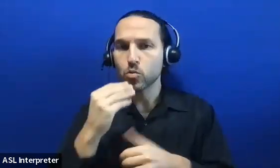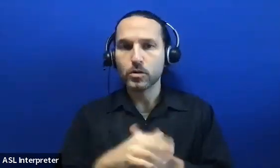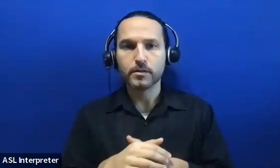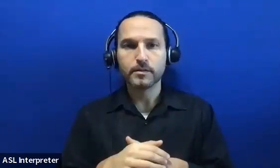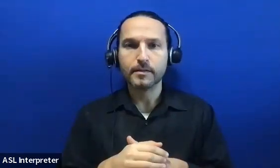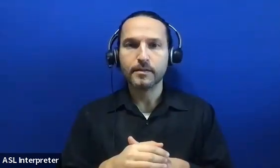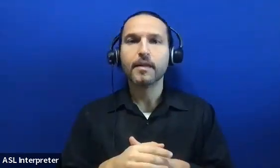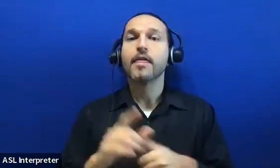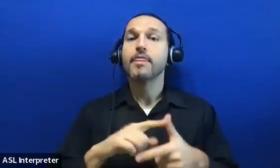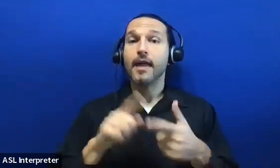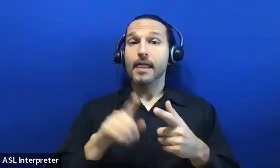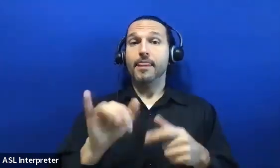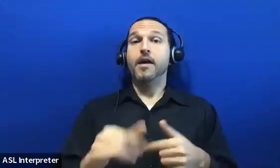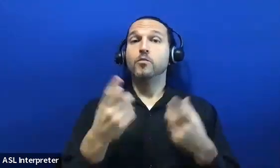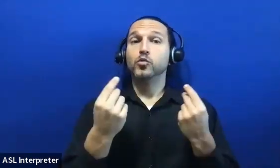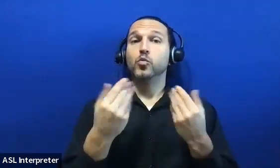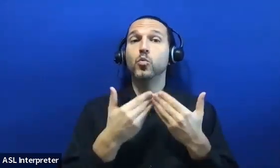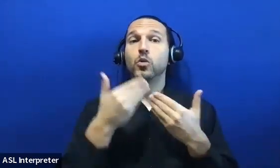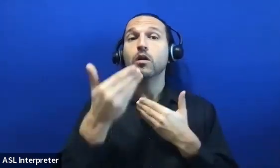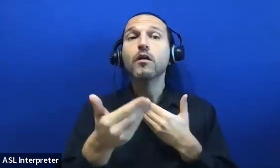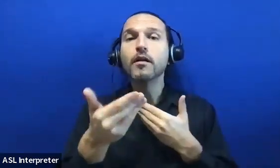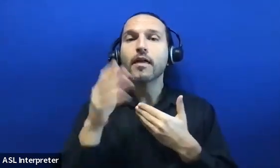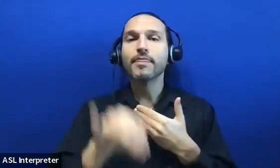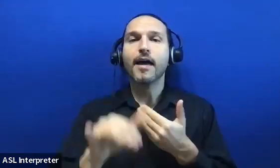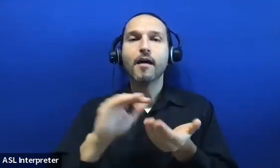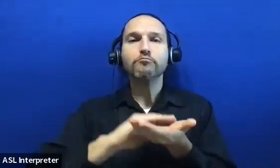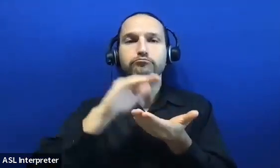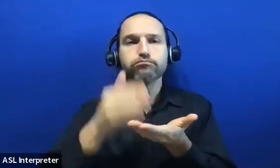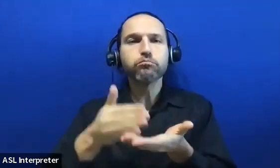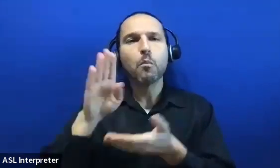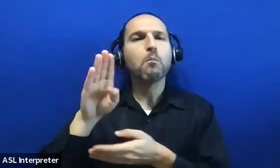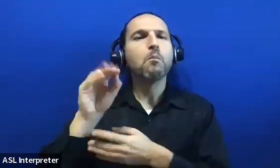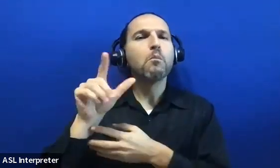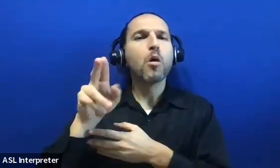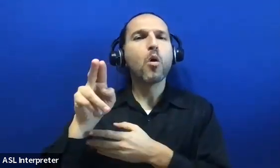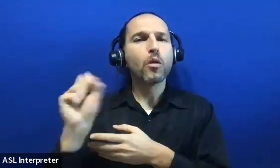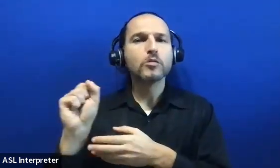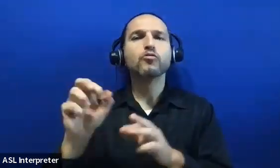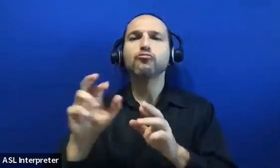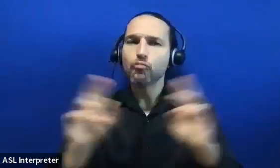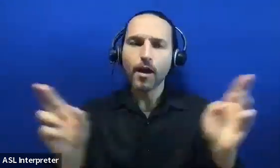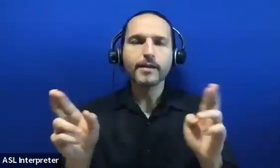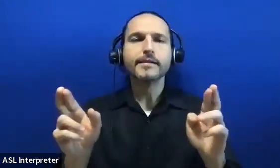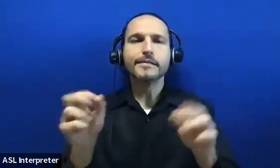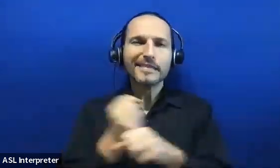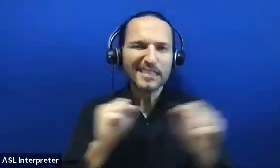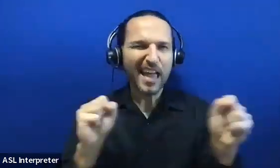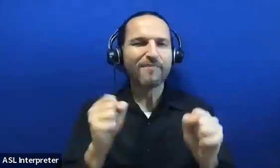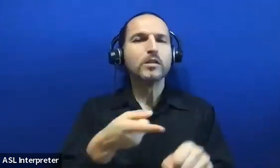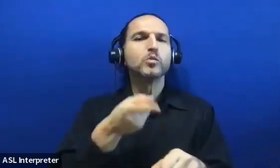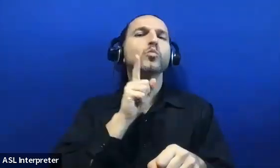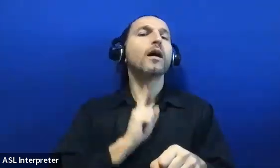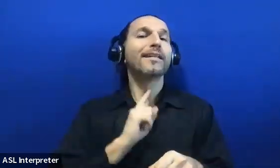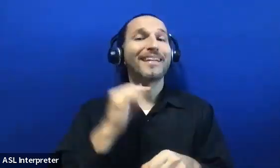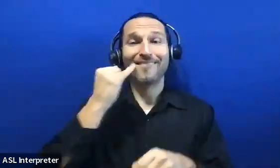The job of the oral phase is to make sure that that bolus in the mouth can be safely swallowed. So if it is